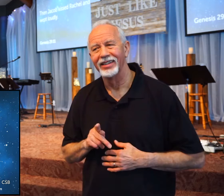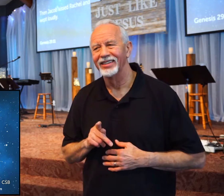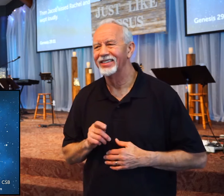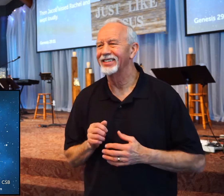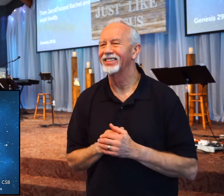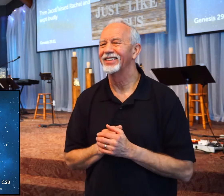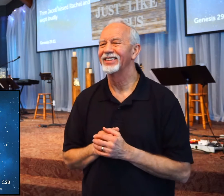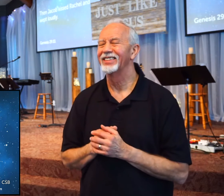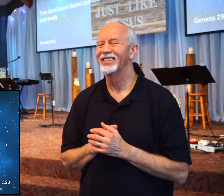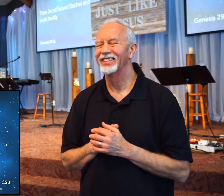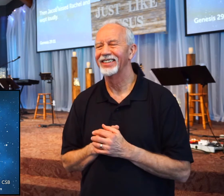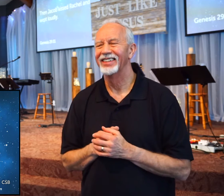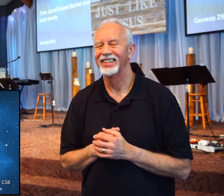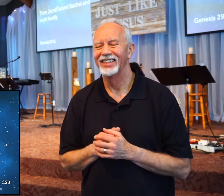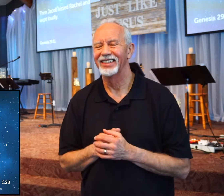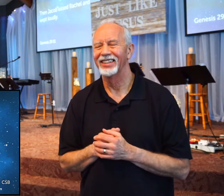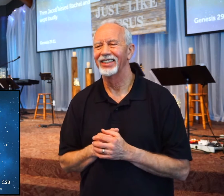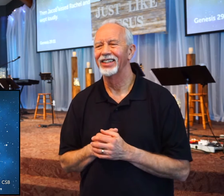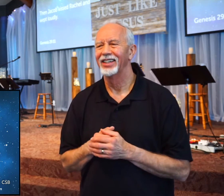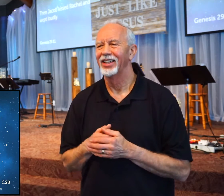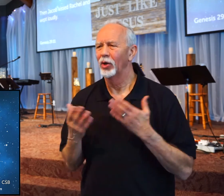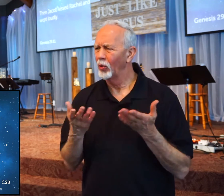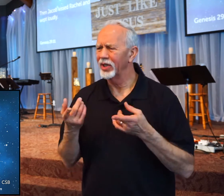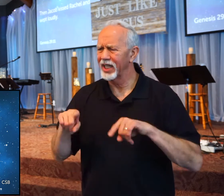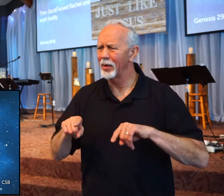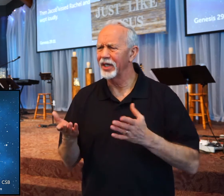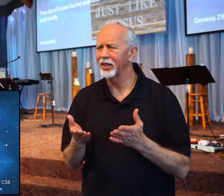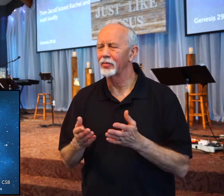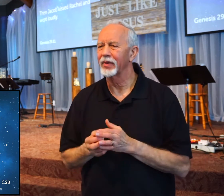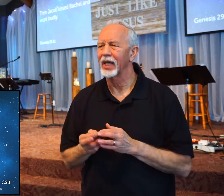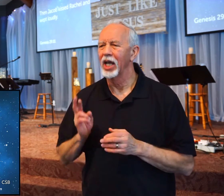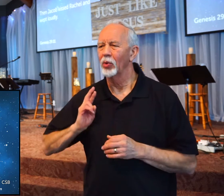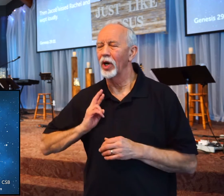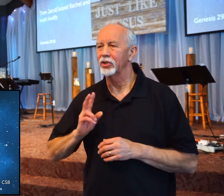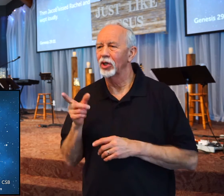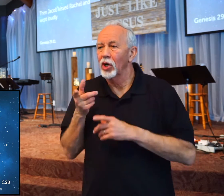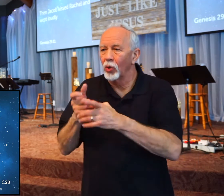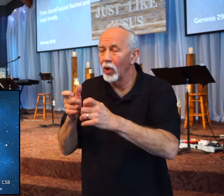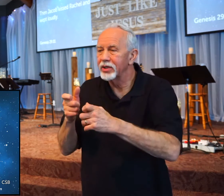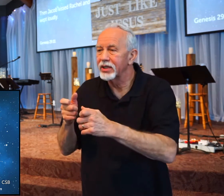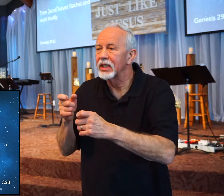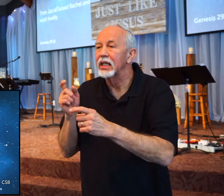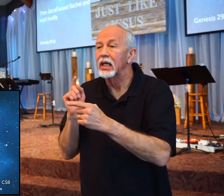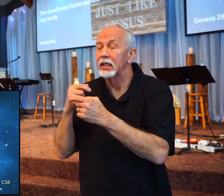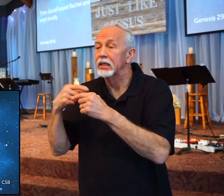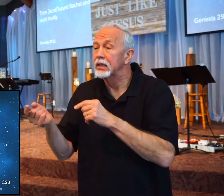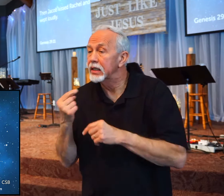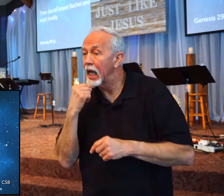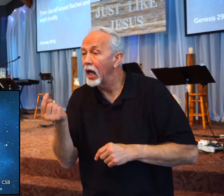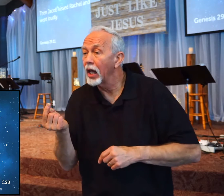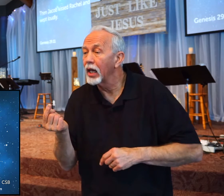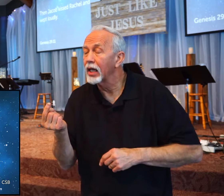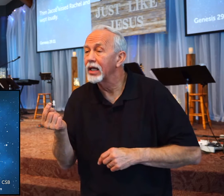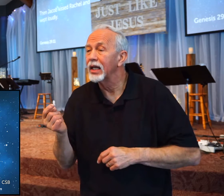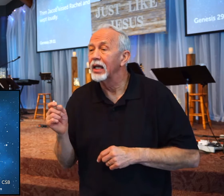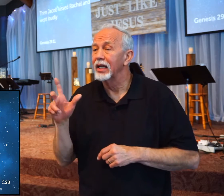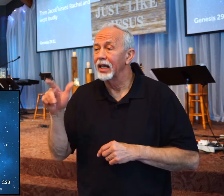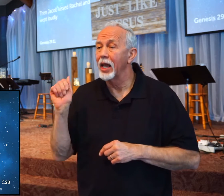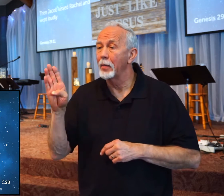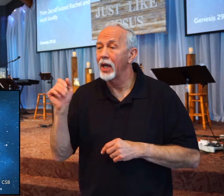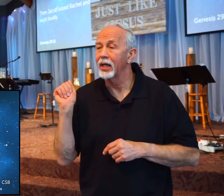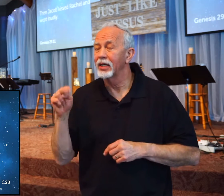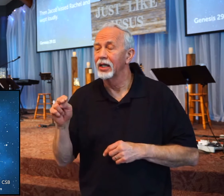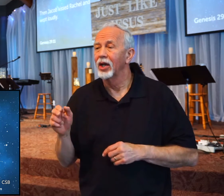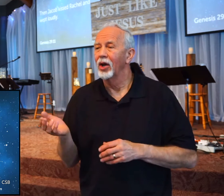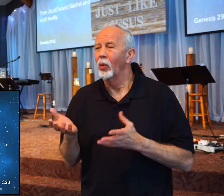place. So what's going on here? Well, Rachel runs to tell Jacob what has happened, and